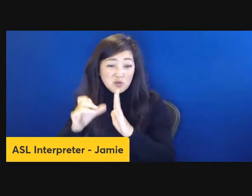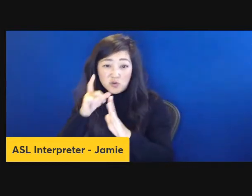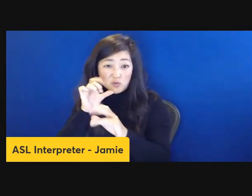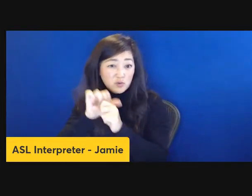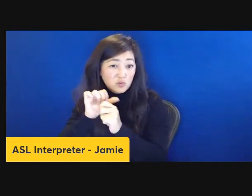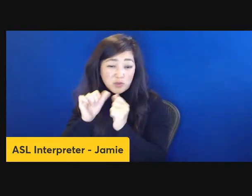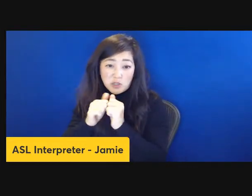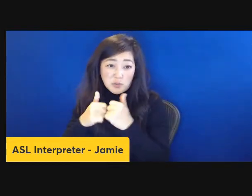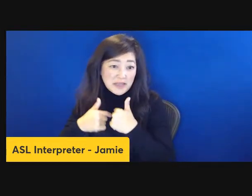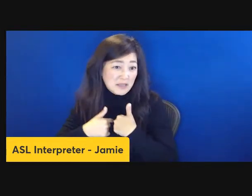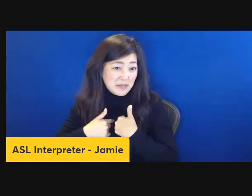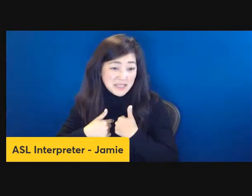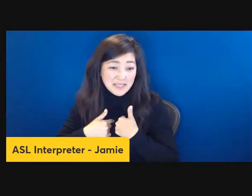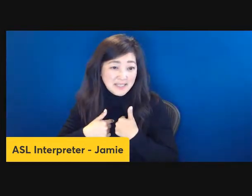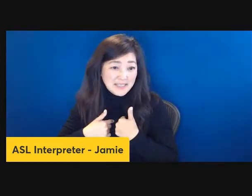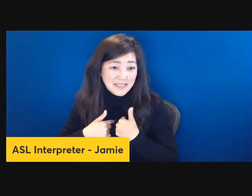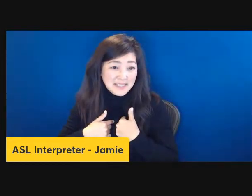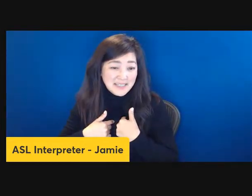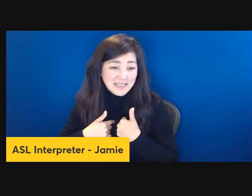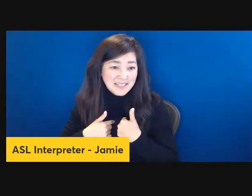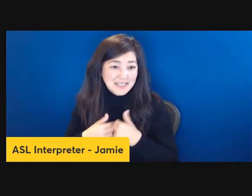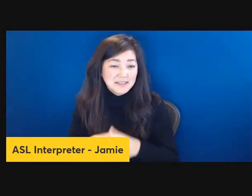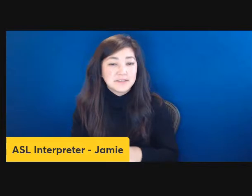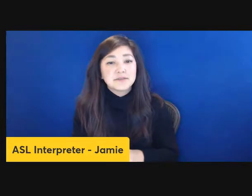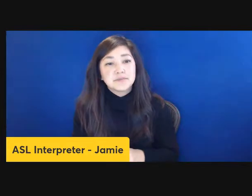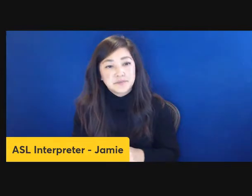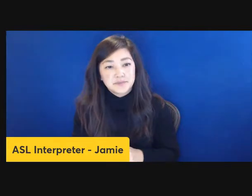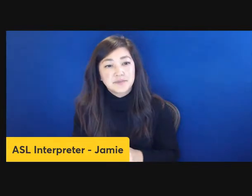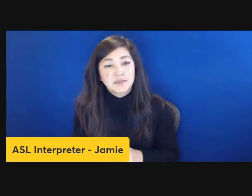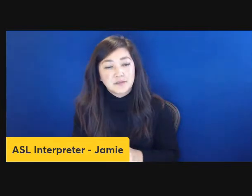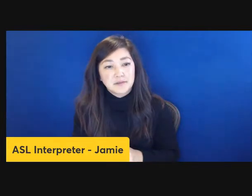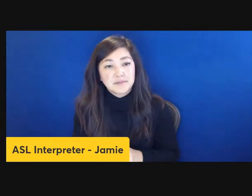said, on the systematic review,